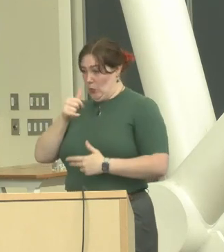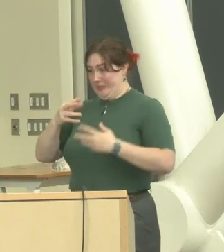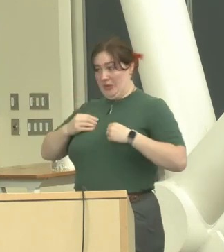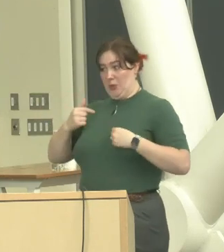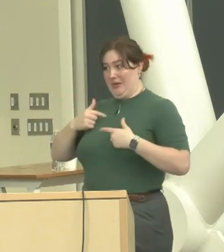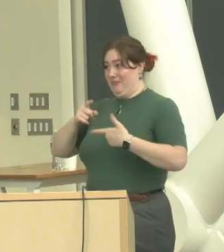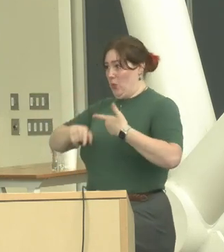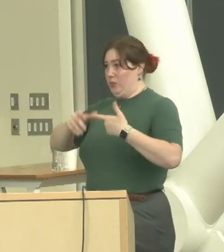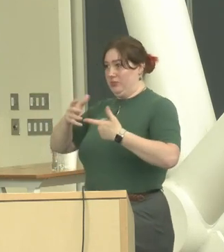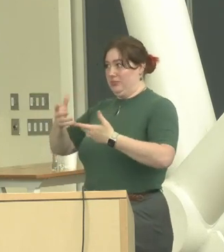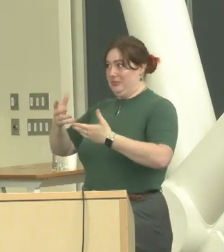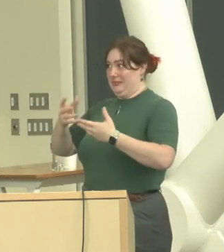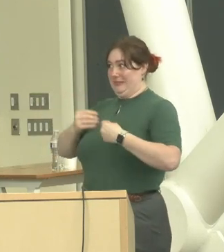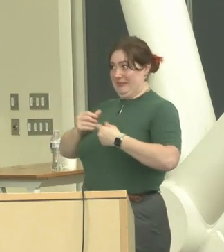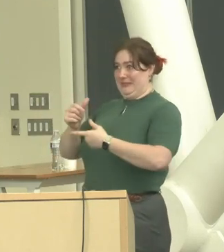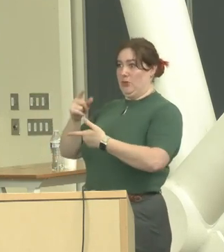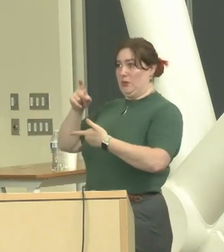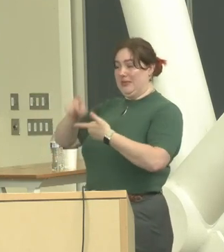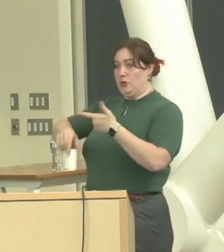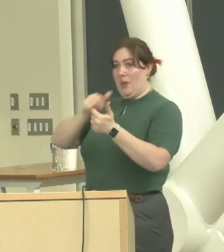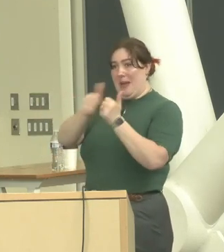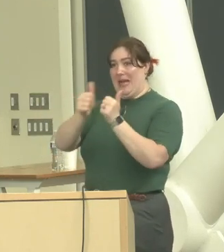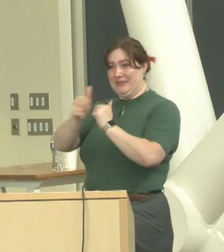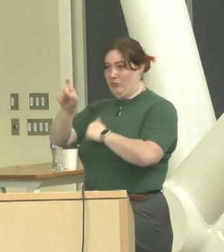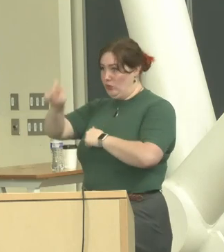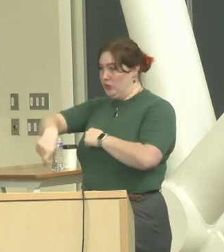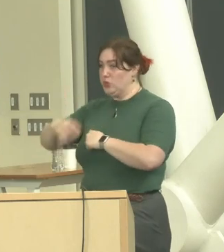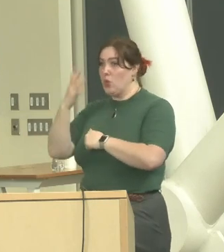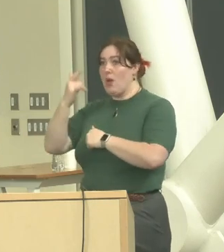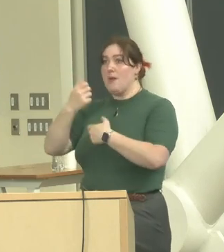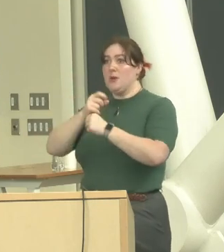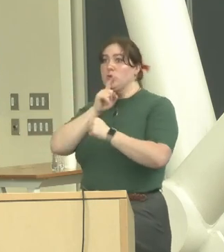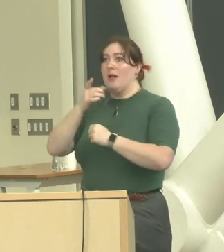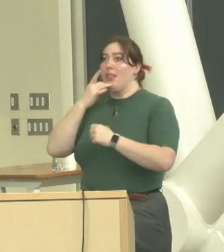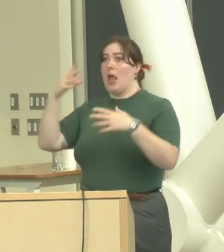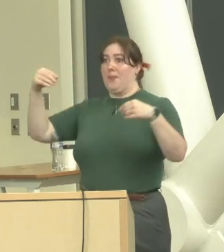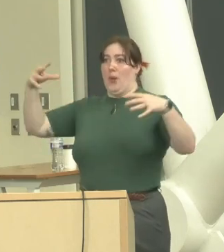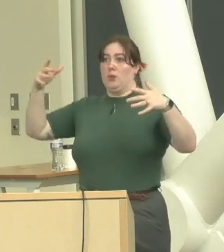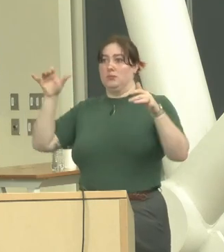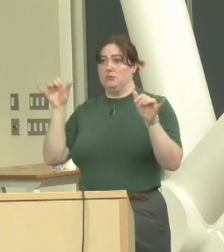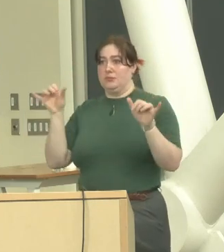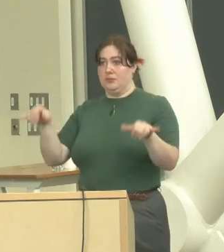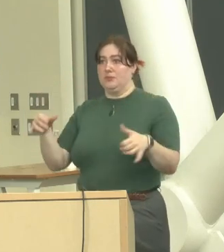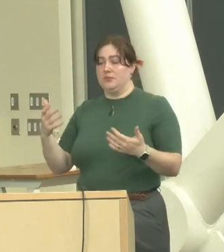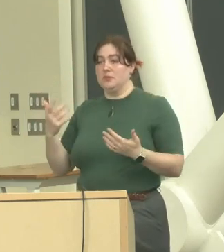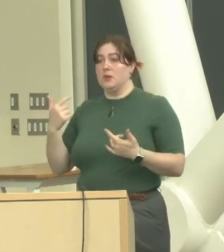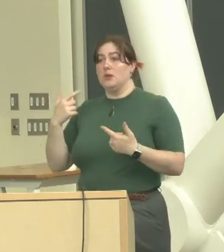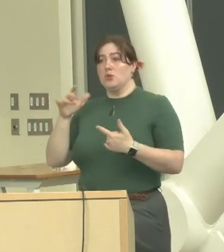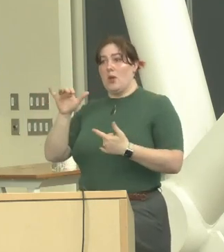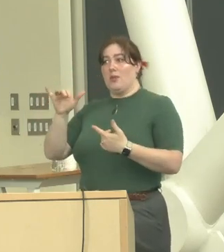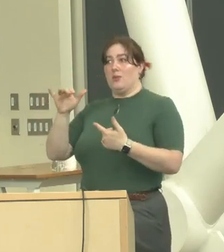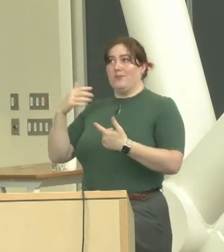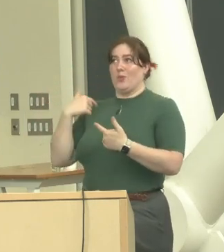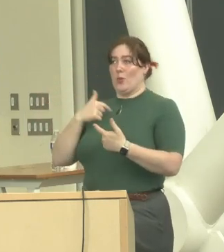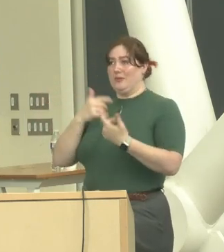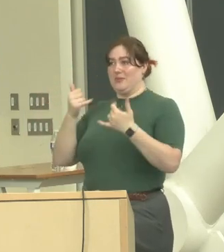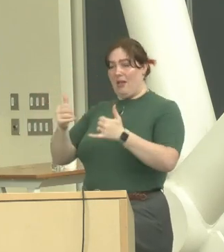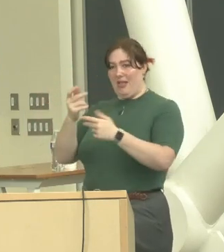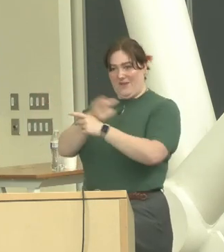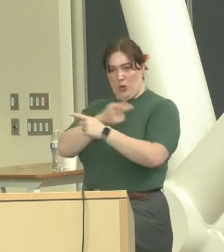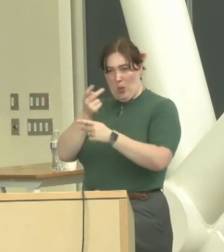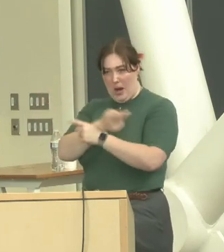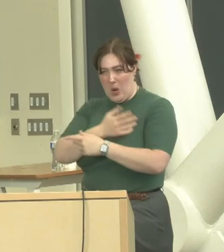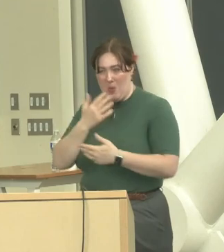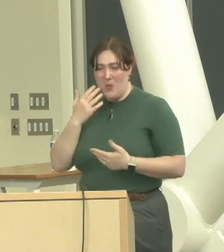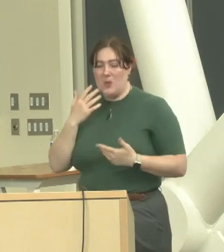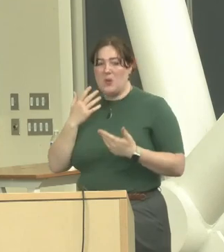that. We have to pass our levies just to keep the lights on. So that's my position on it. And I'm hopeful that you